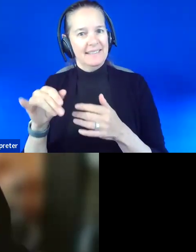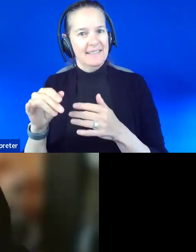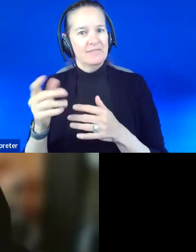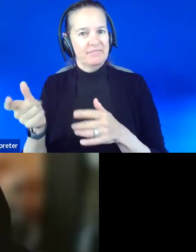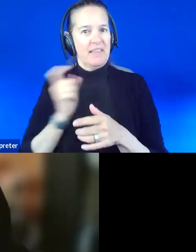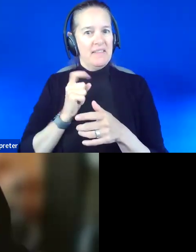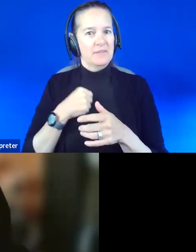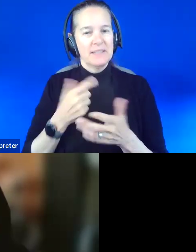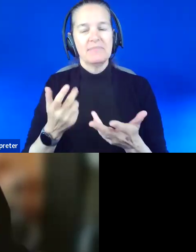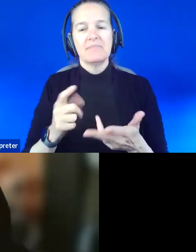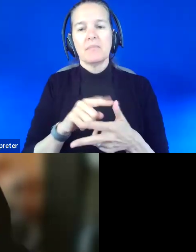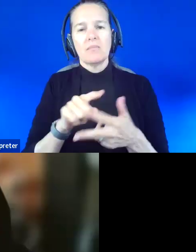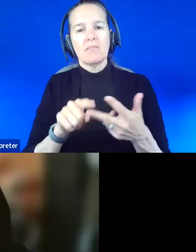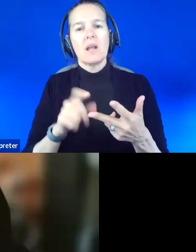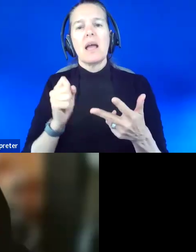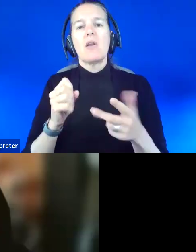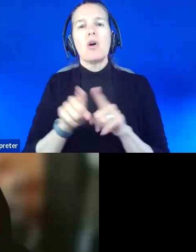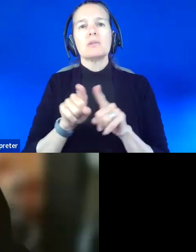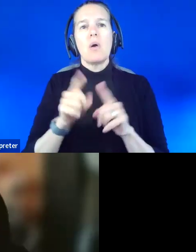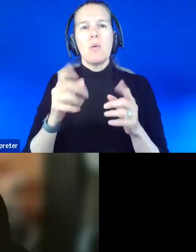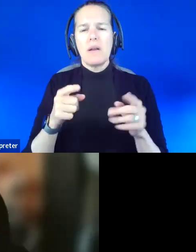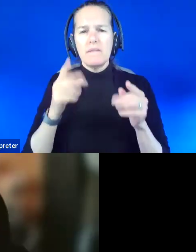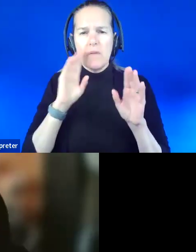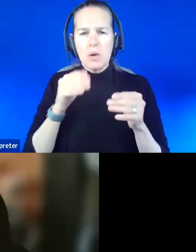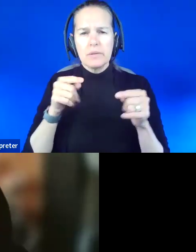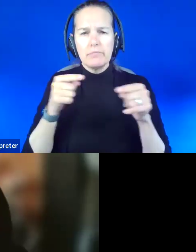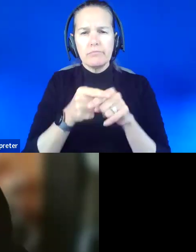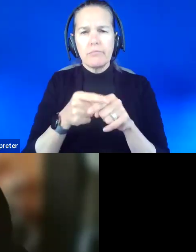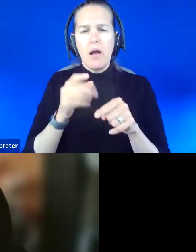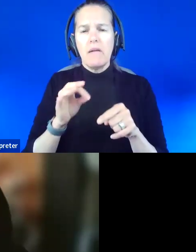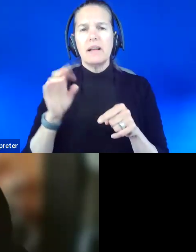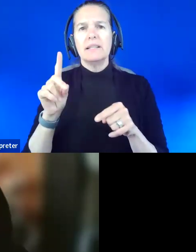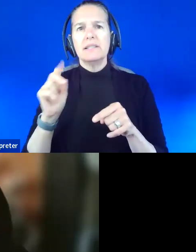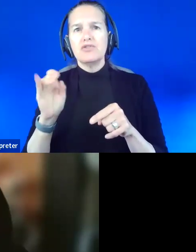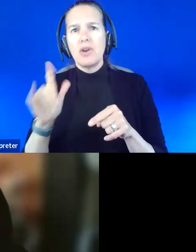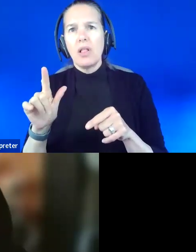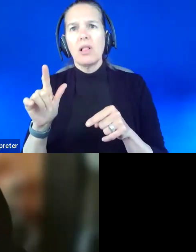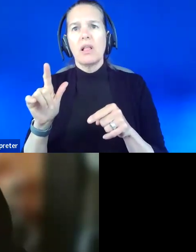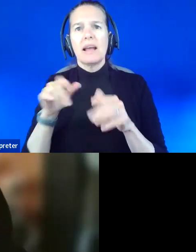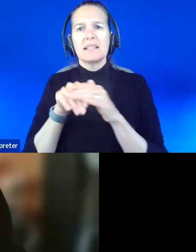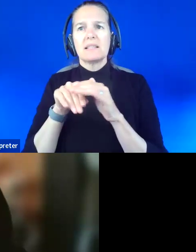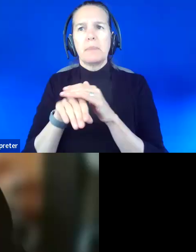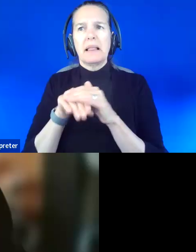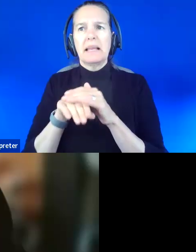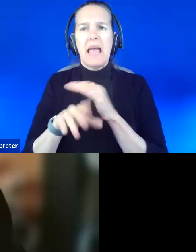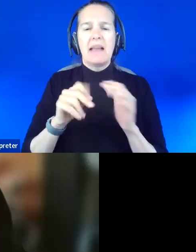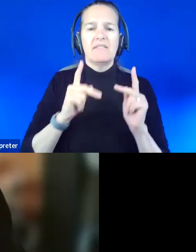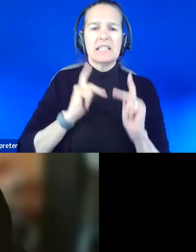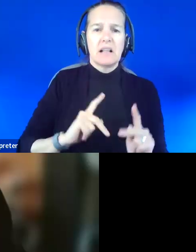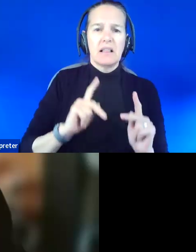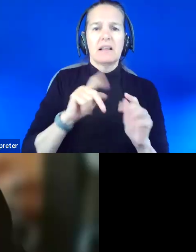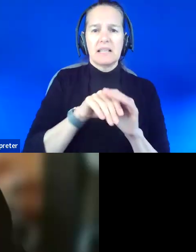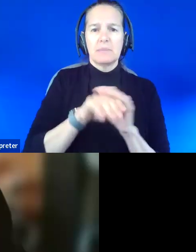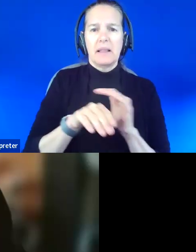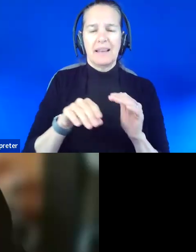want to really focus on the intersection of physical and digital accessibility for clients who really need to be thinking about both at the same time. Oftentimes, those